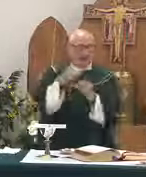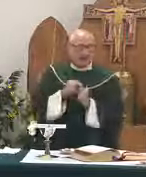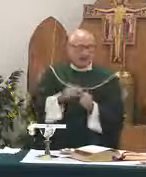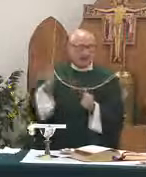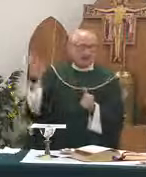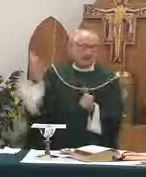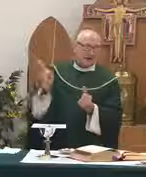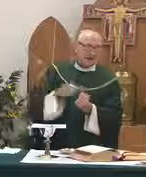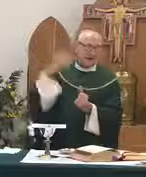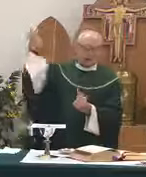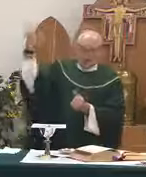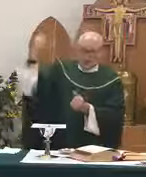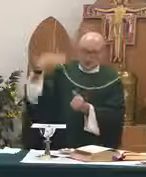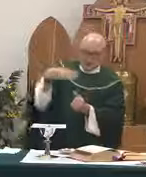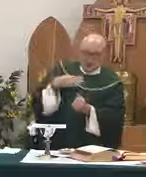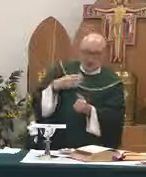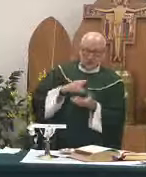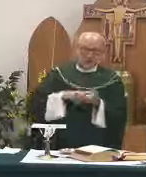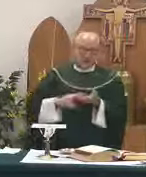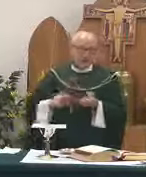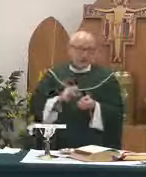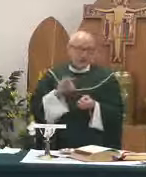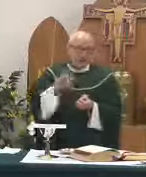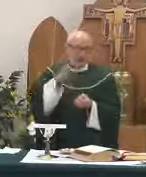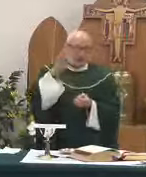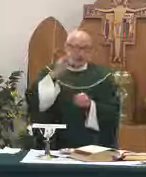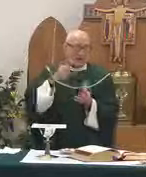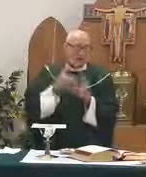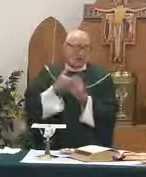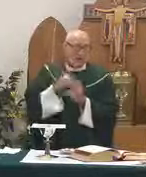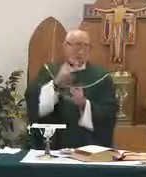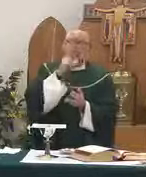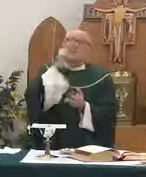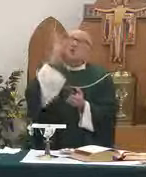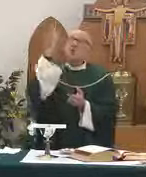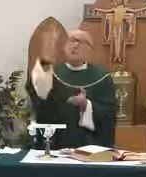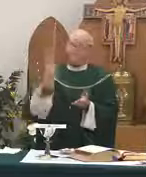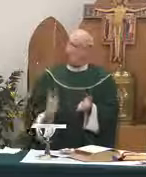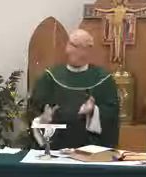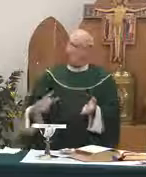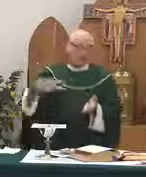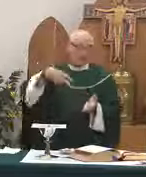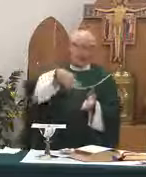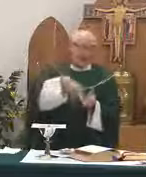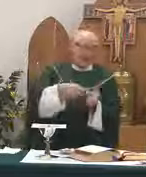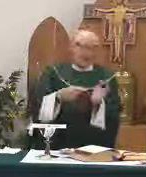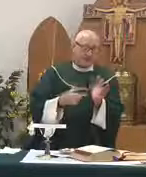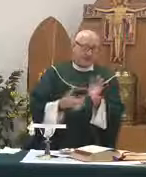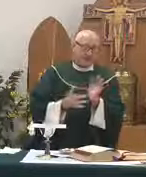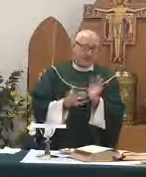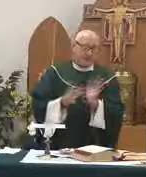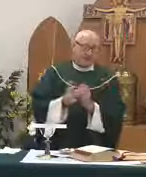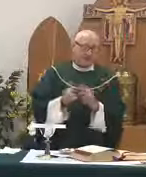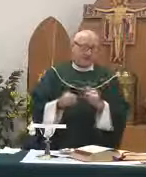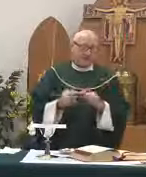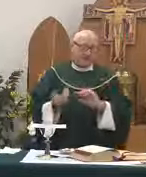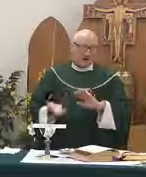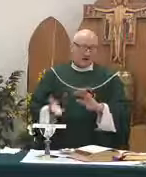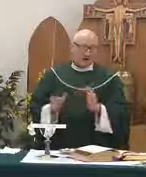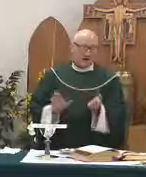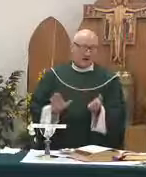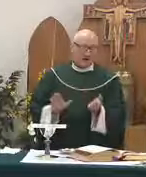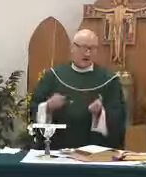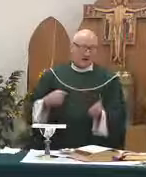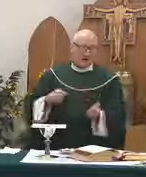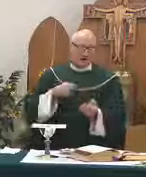having received the first fruits of the Spirit, through whom you raised up Jesus from